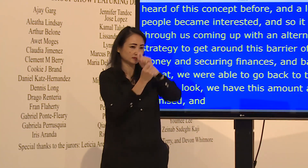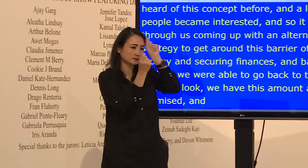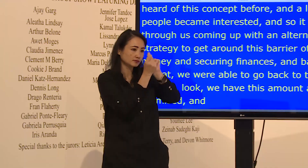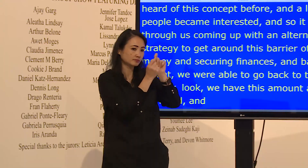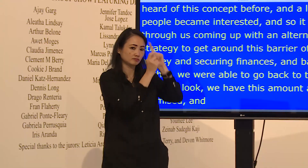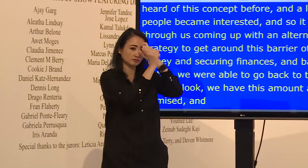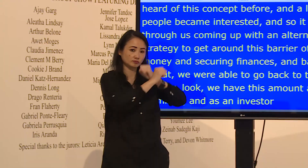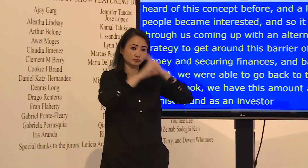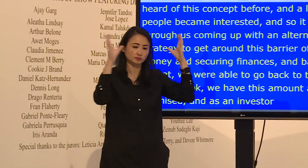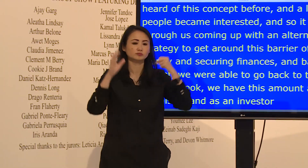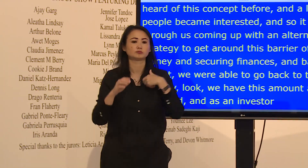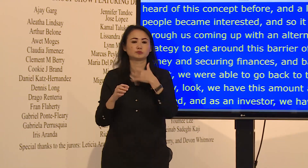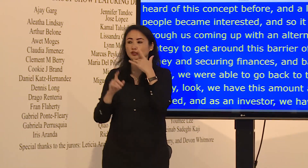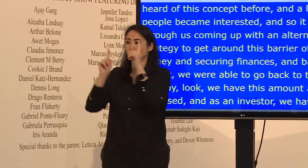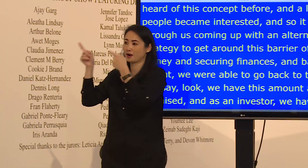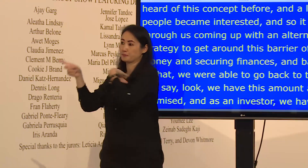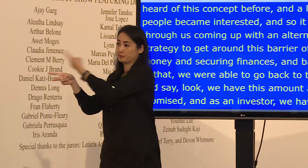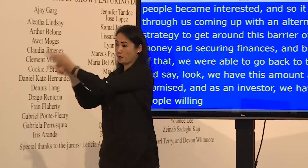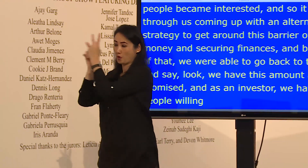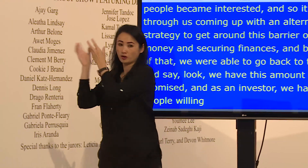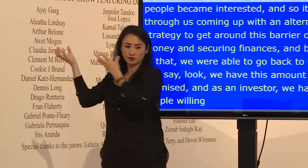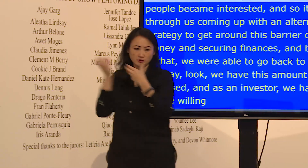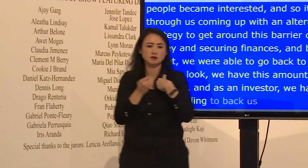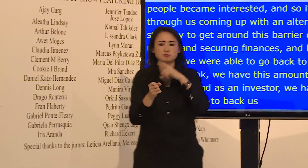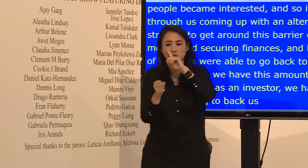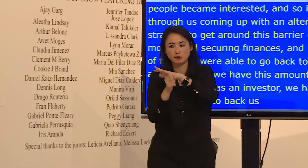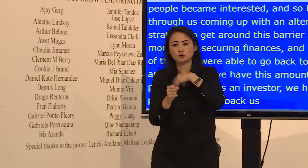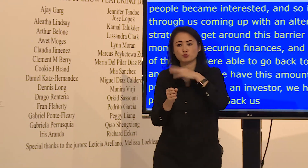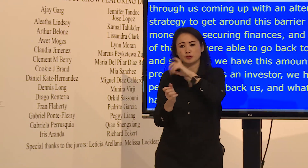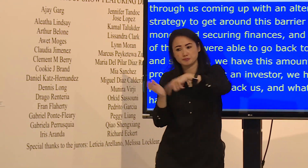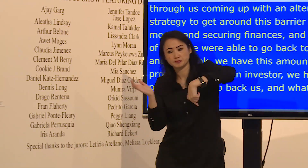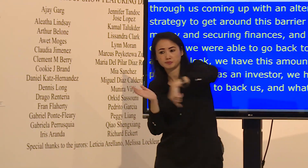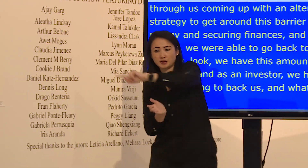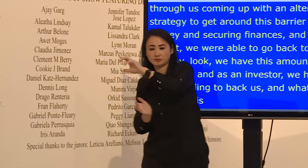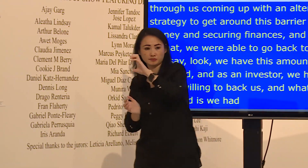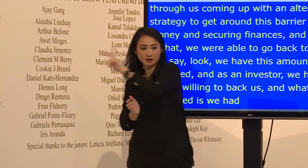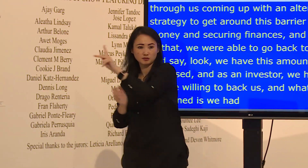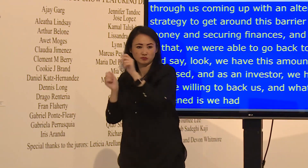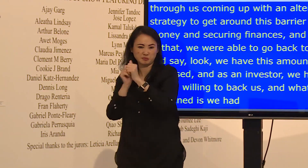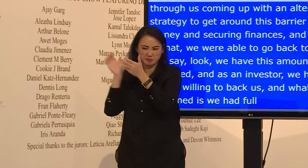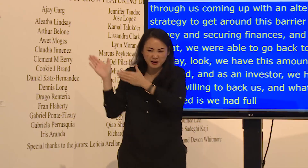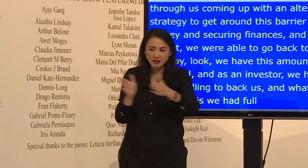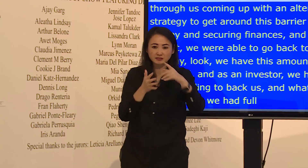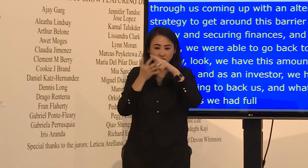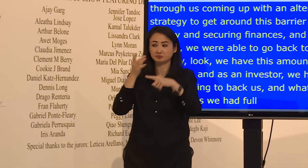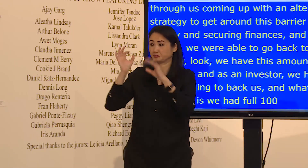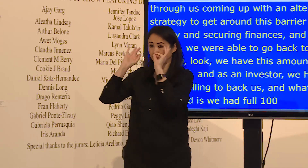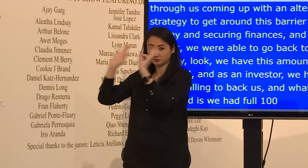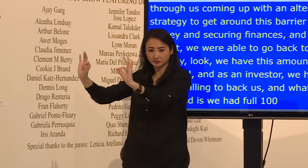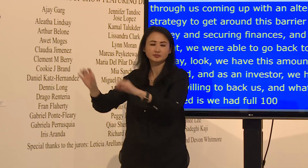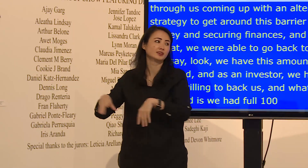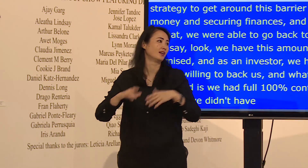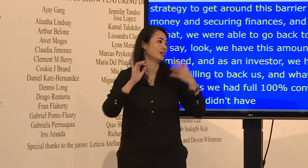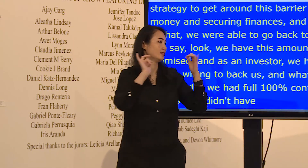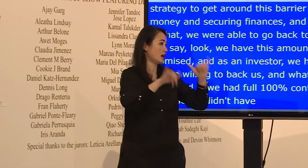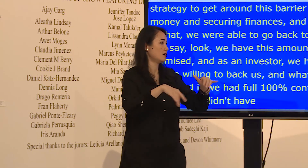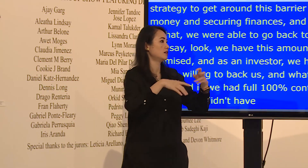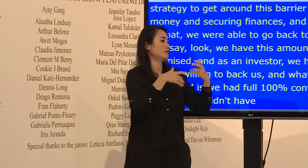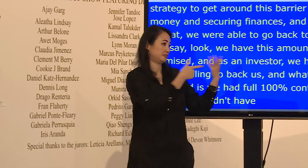100% control because we didn't have to actually go to the bank with its entirety to get the full amount. We didn't have to sacrifice everything and put